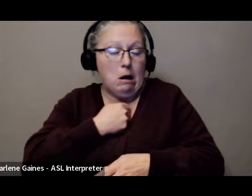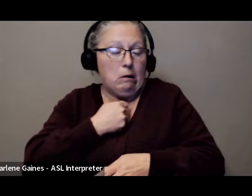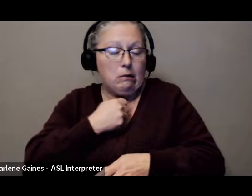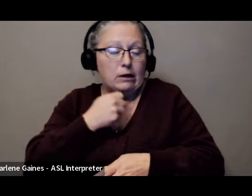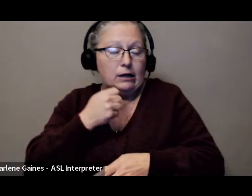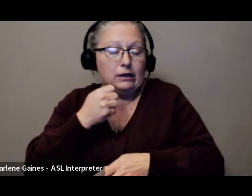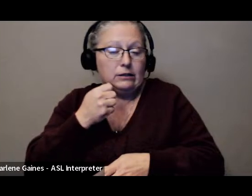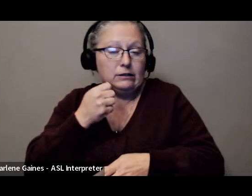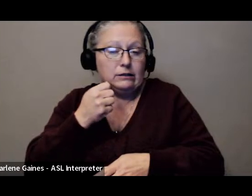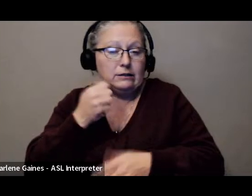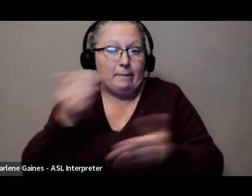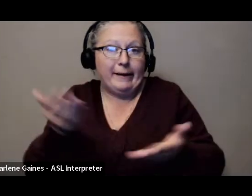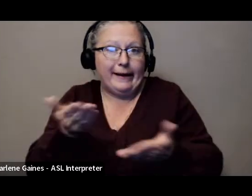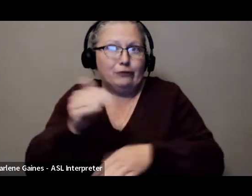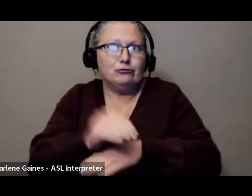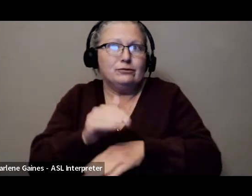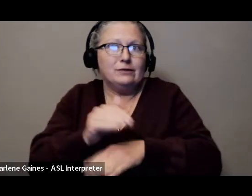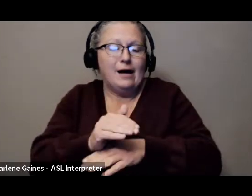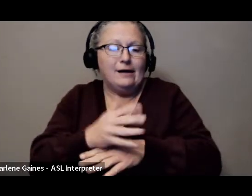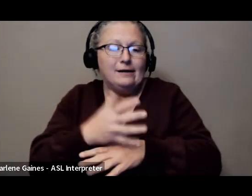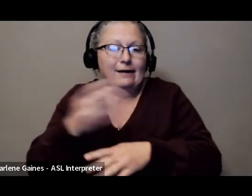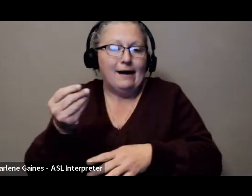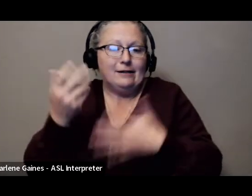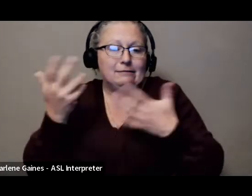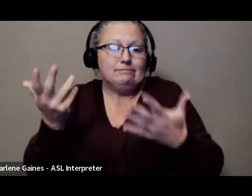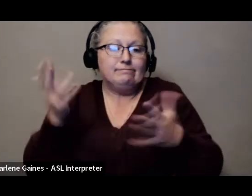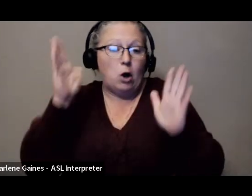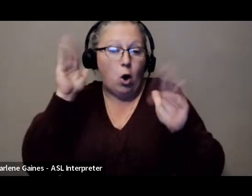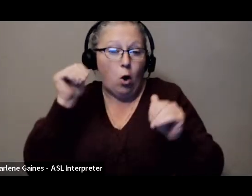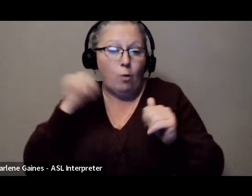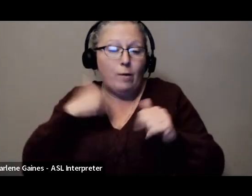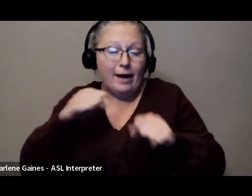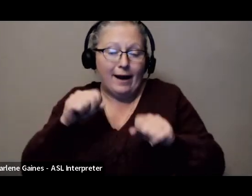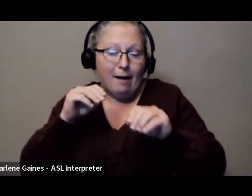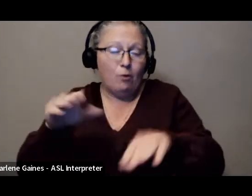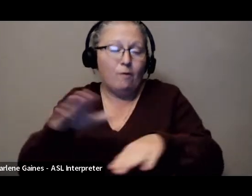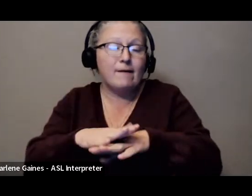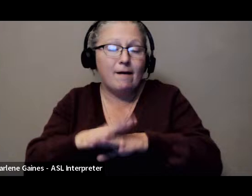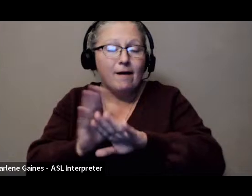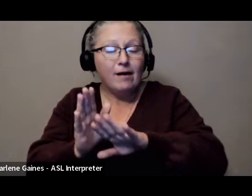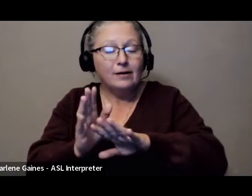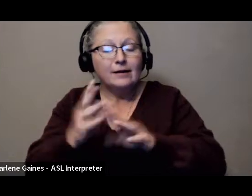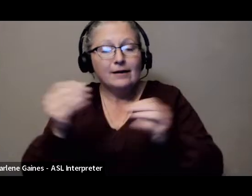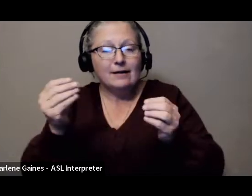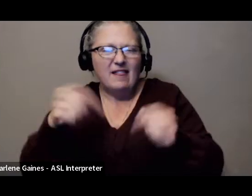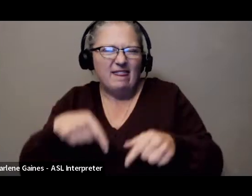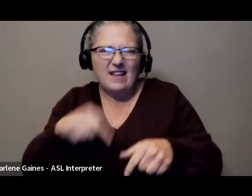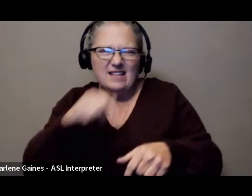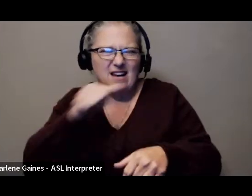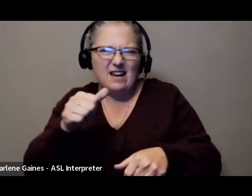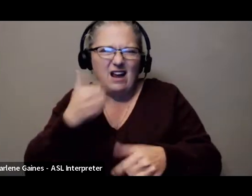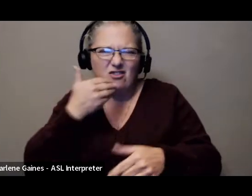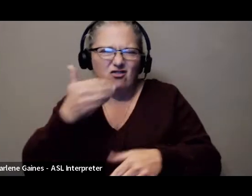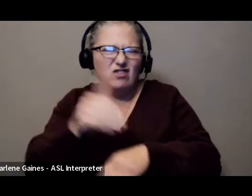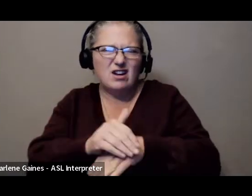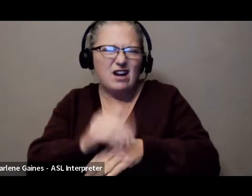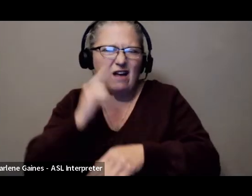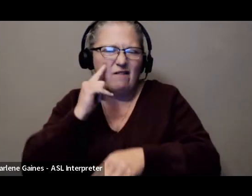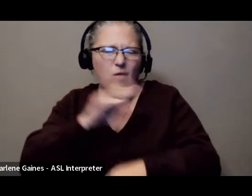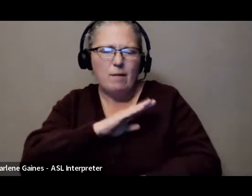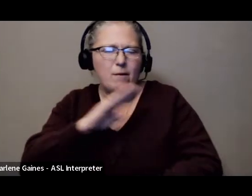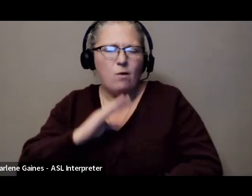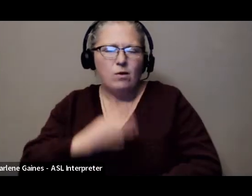to be here tonight. And I hope we can move past this because this has not been a good night for the